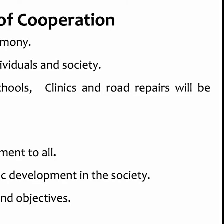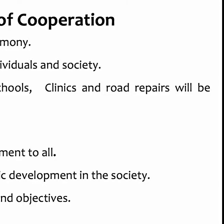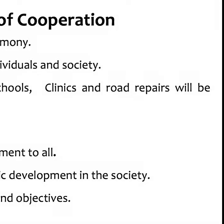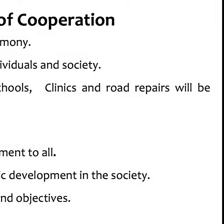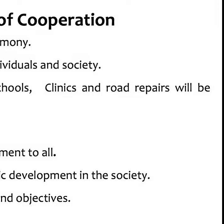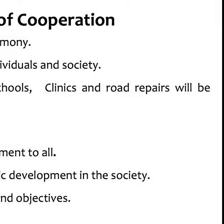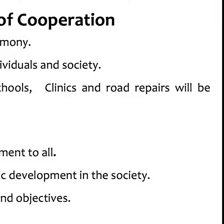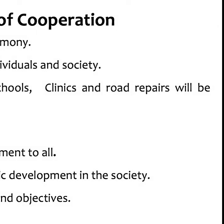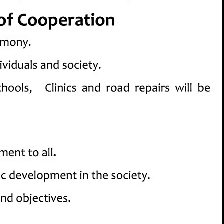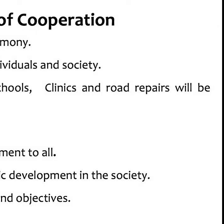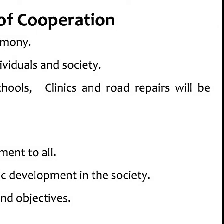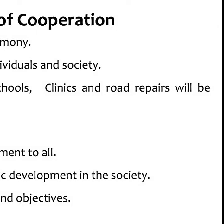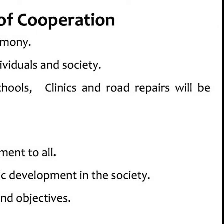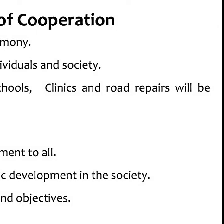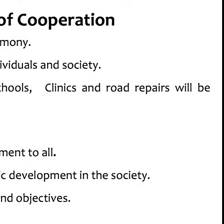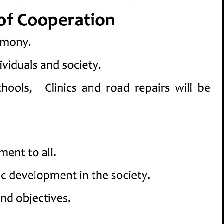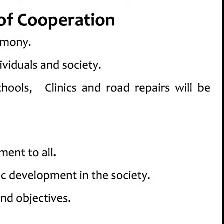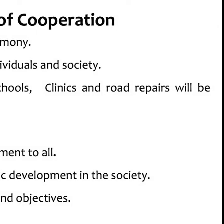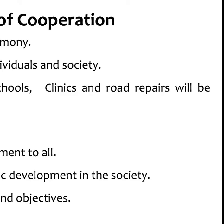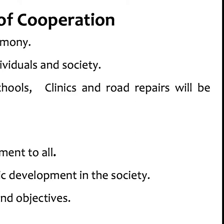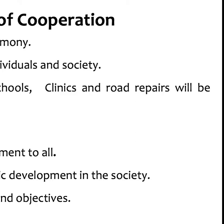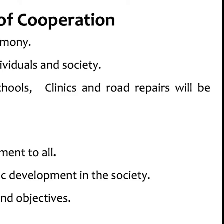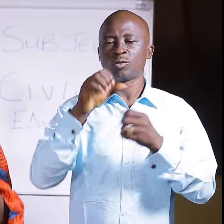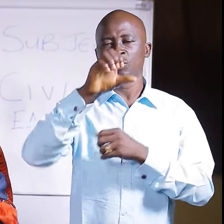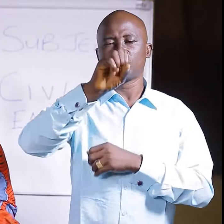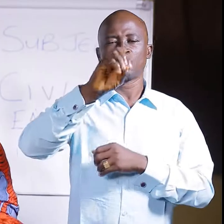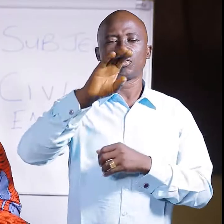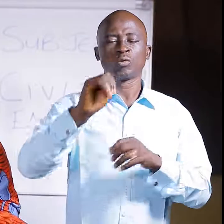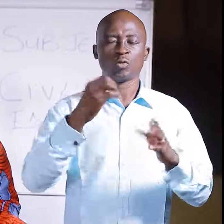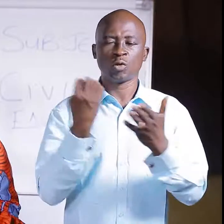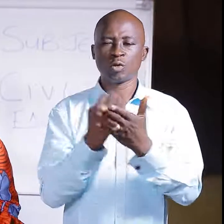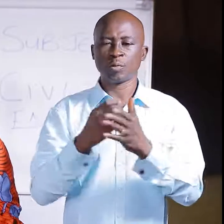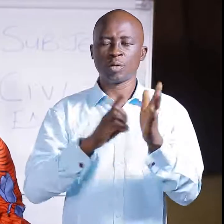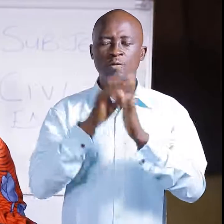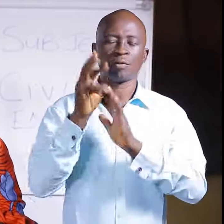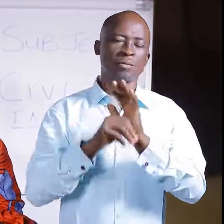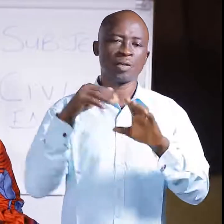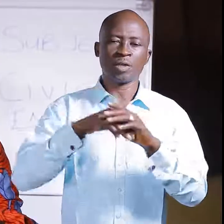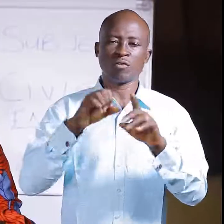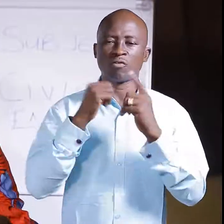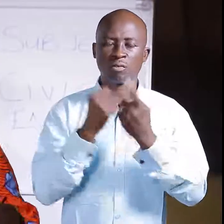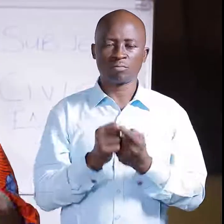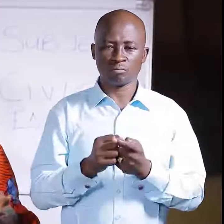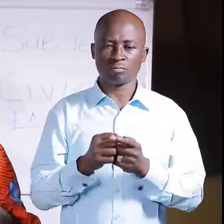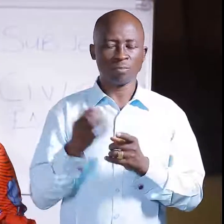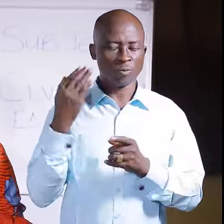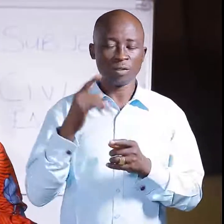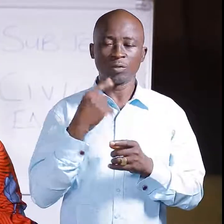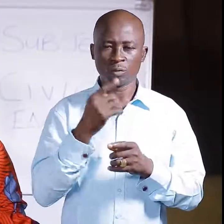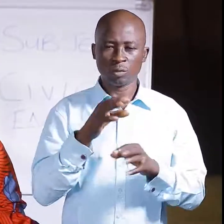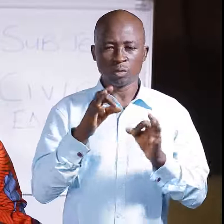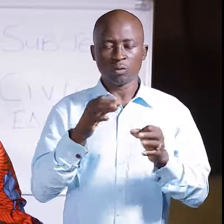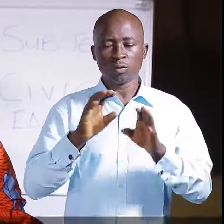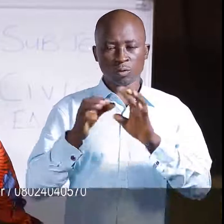about socio-economic development in the society. As I explained earlier, when you cooperate with me, I cooperate with